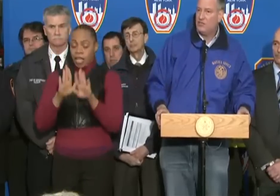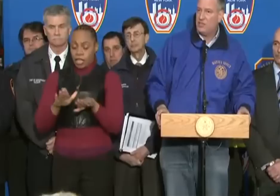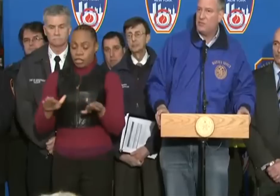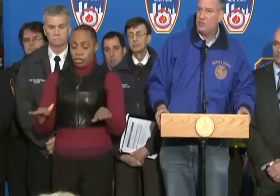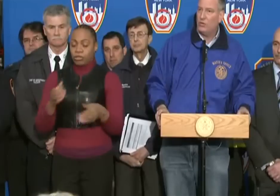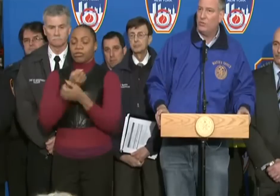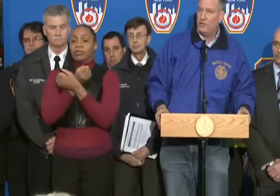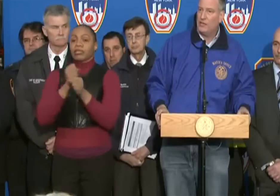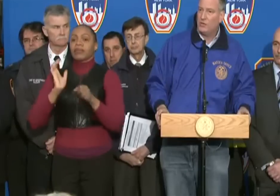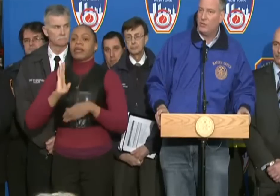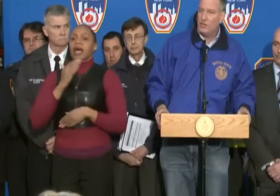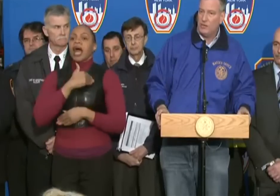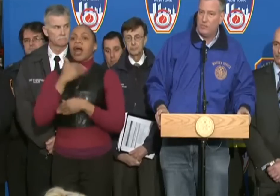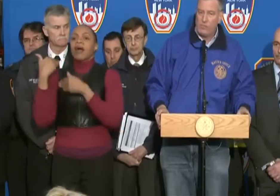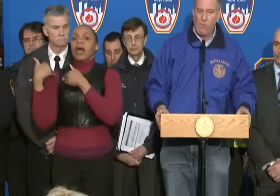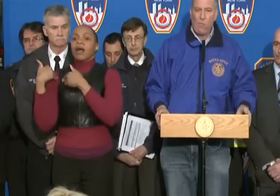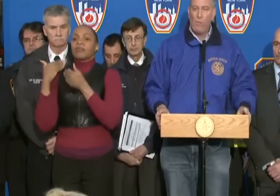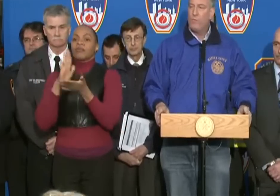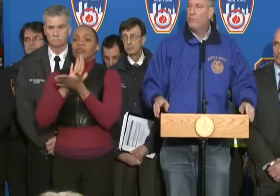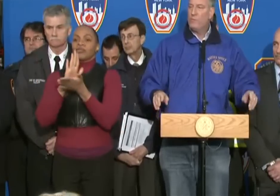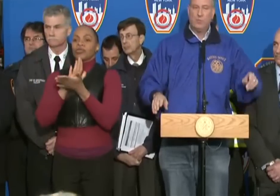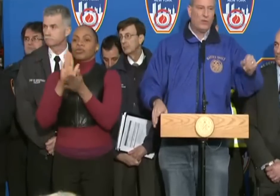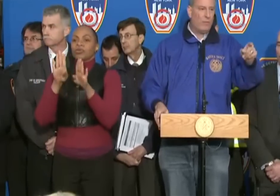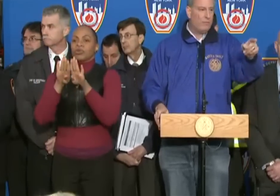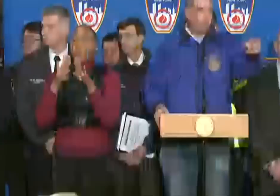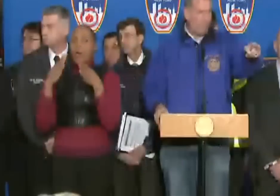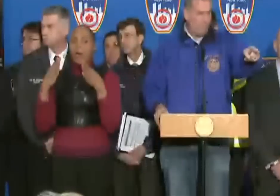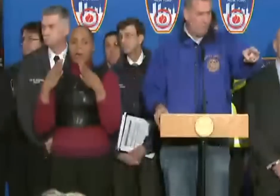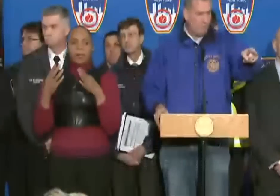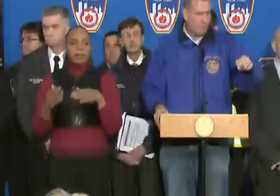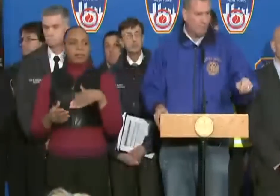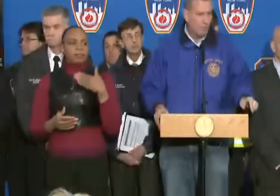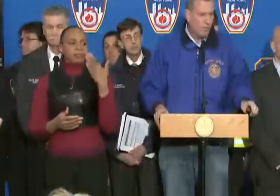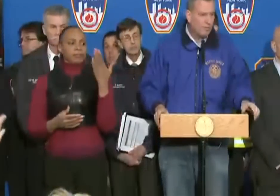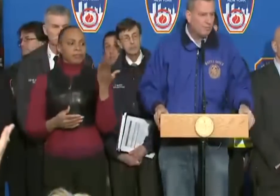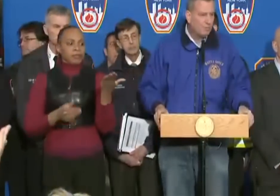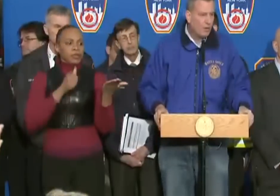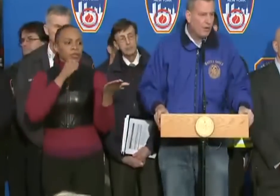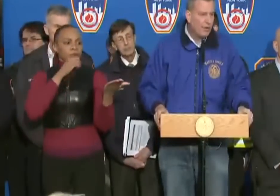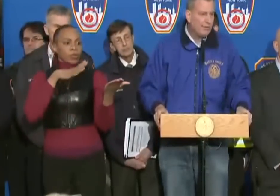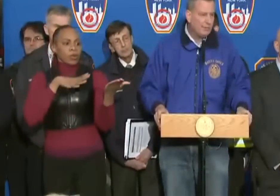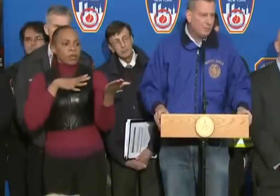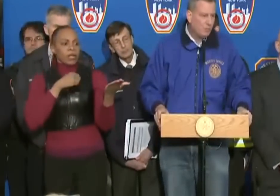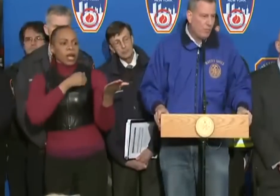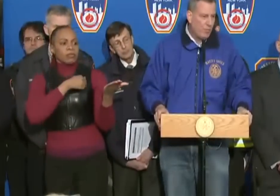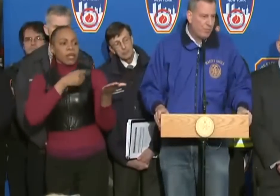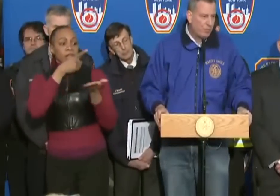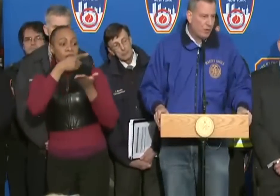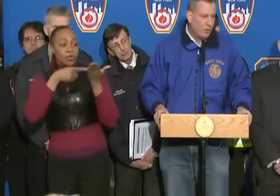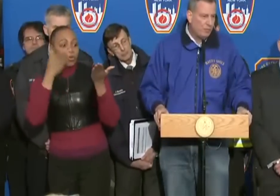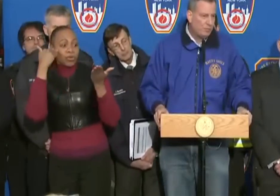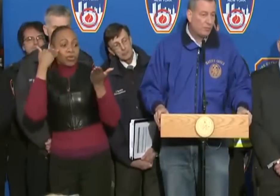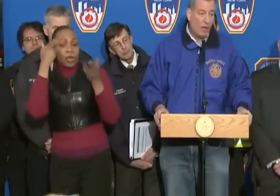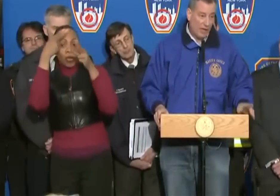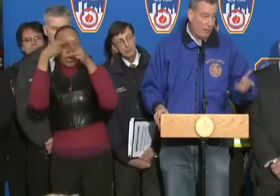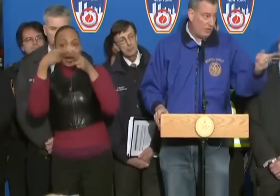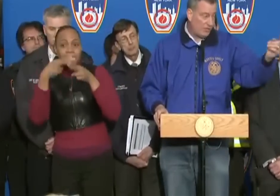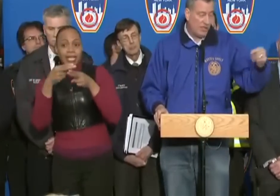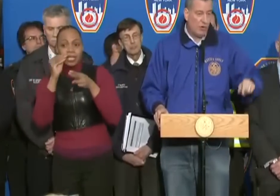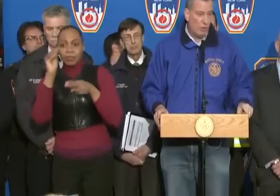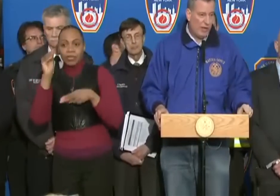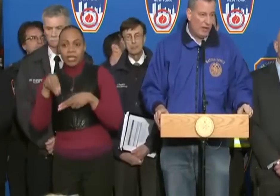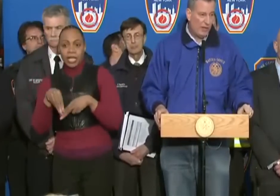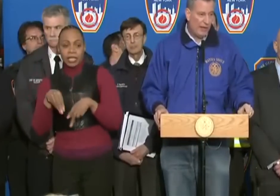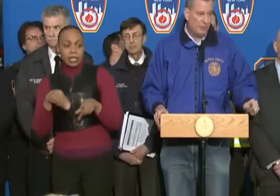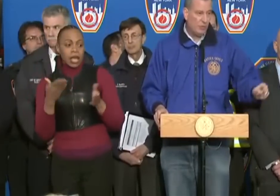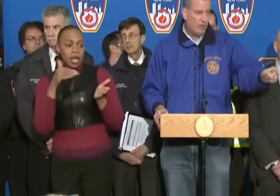our obligation to keep school open, and that's why we did it. Yep. Sorry, do you know what the attendance rate is at school today? Again, I